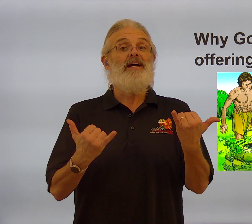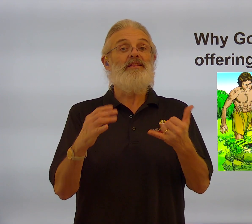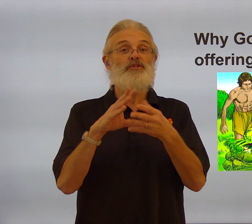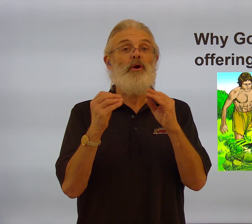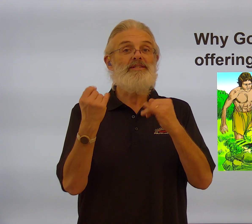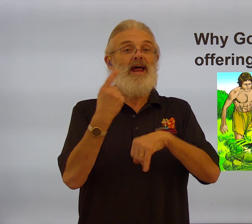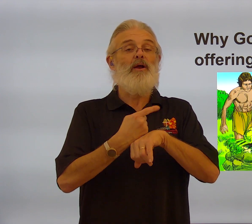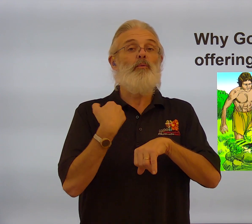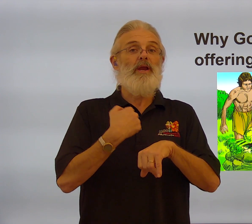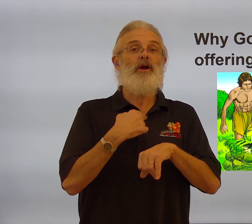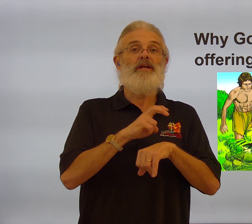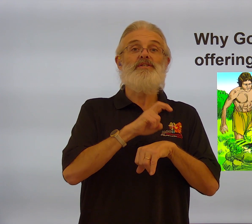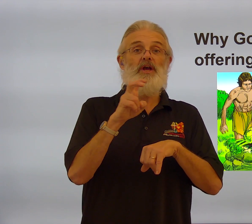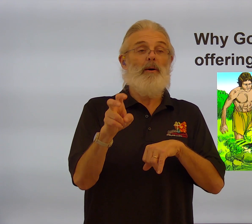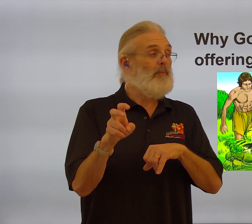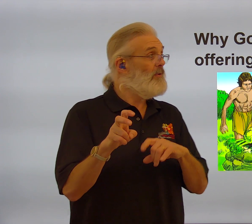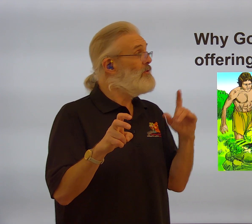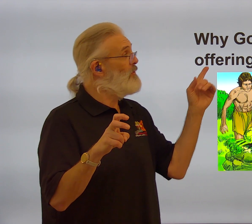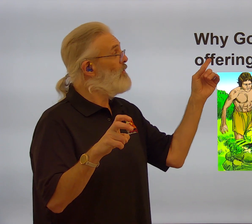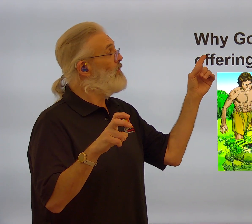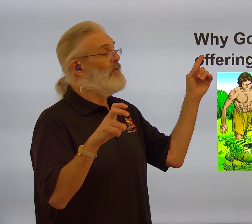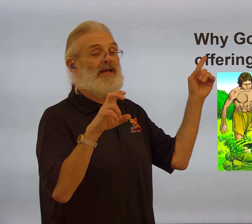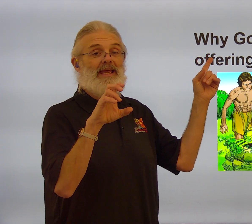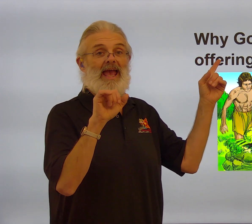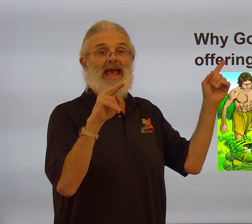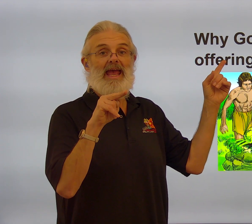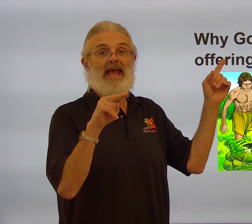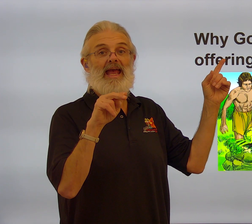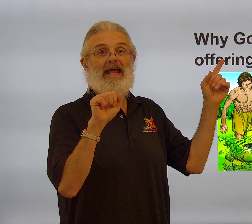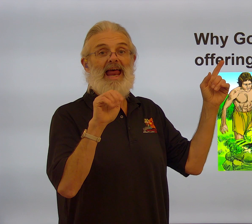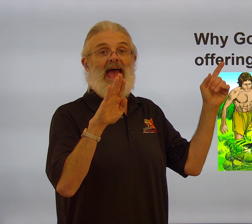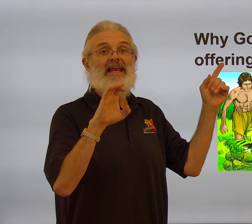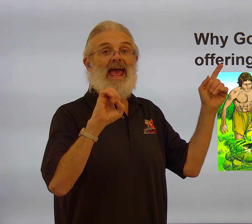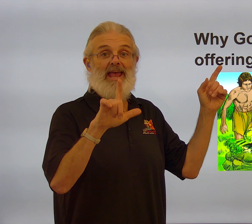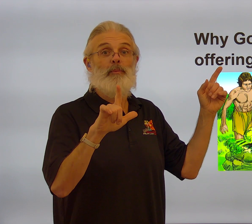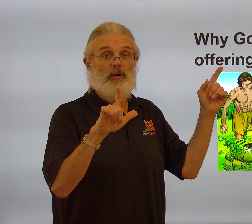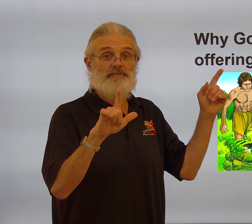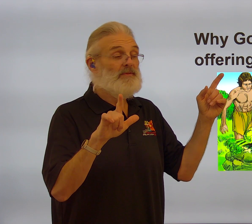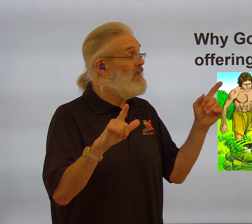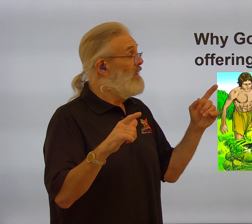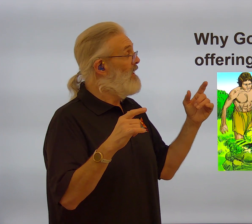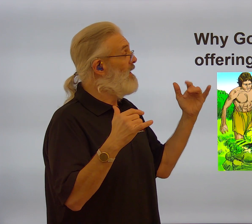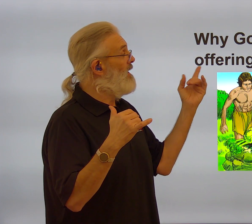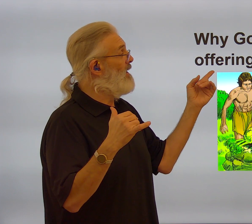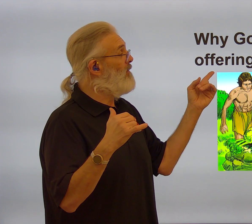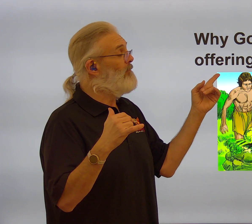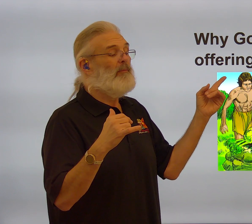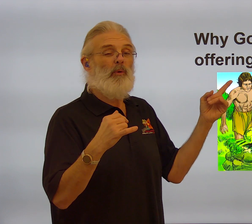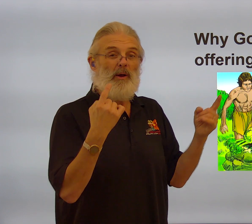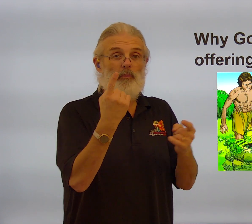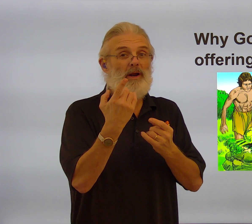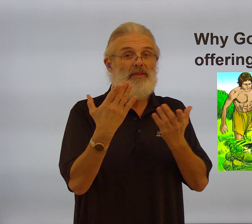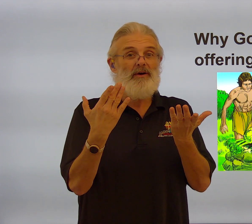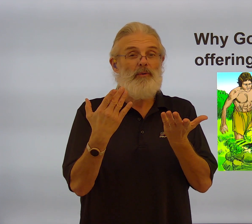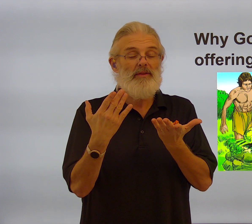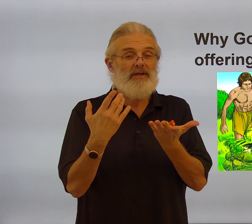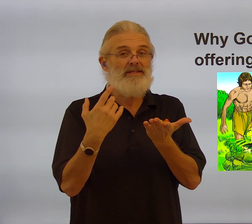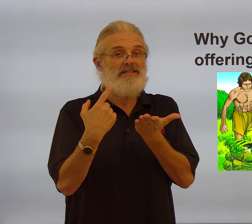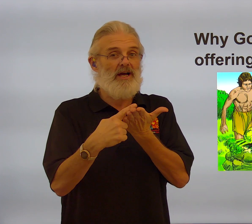In the story today, we are going to jump to Cain and Abel. And one of the discussions